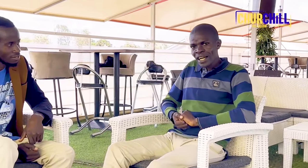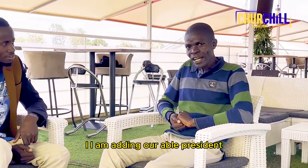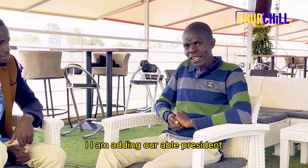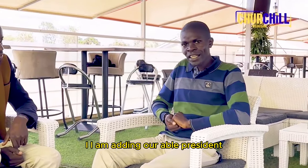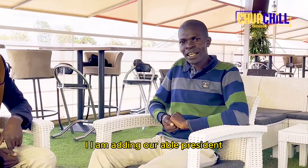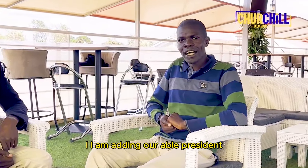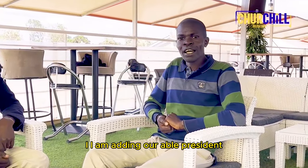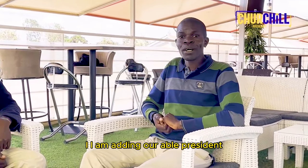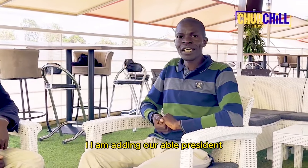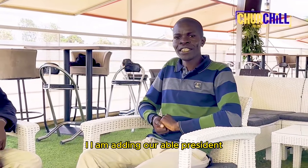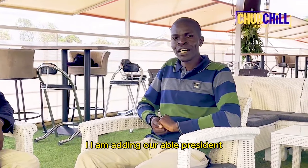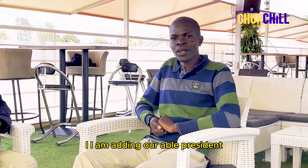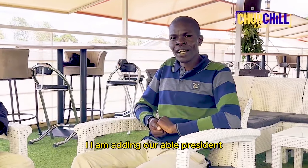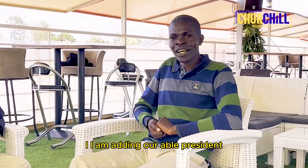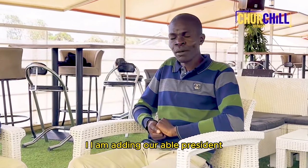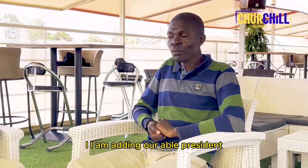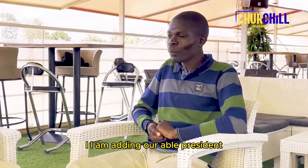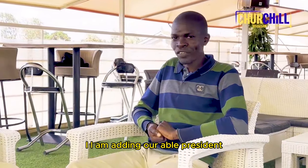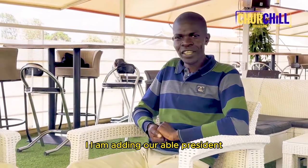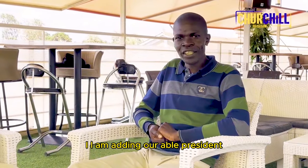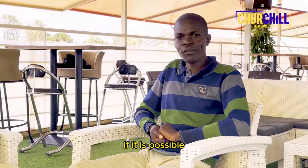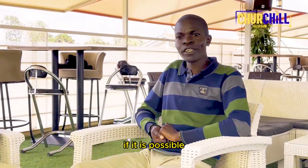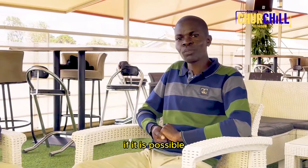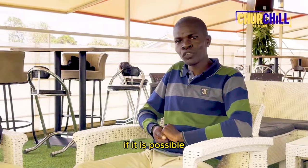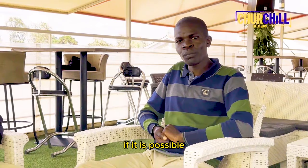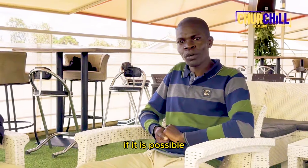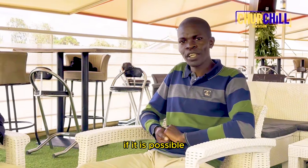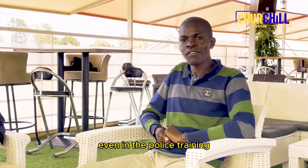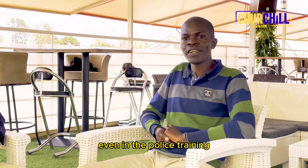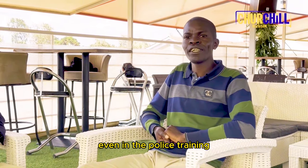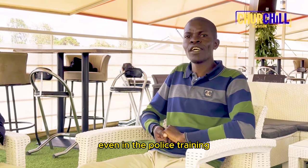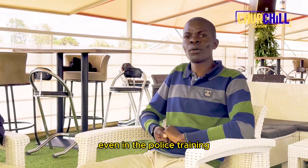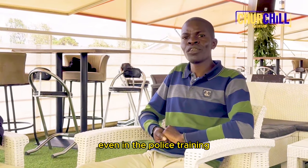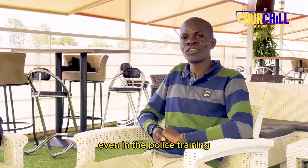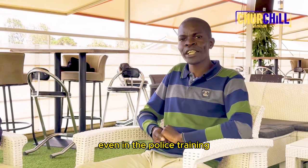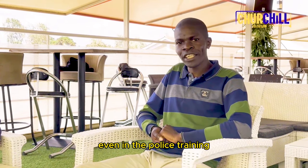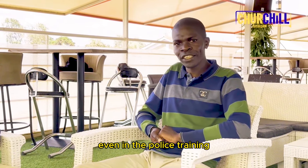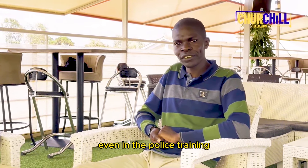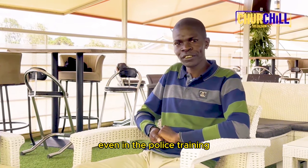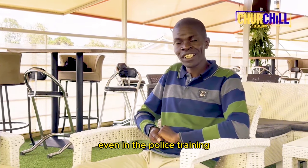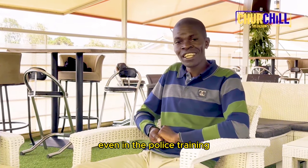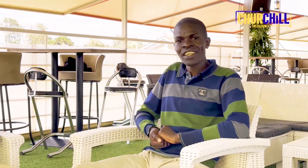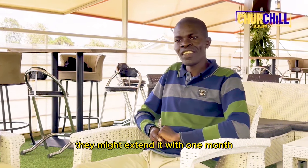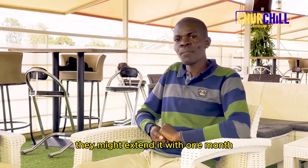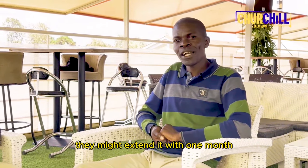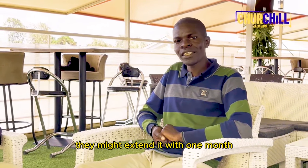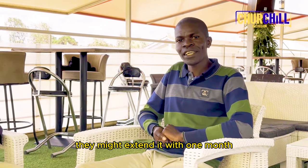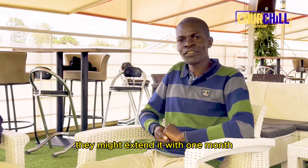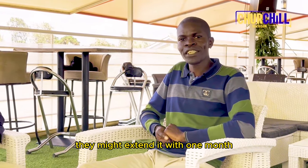I, I am urging our able president, if it is possible, even in the police training, they might extend